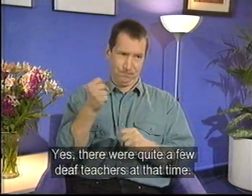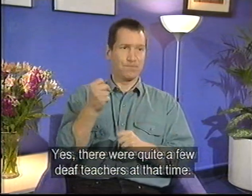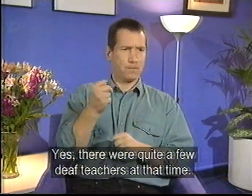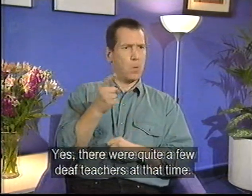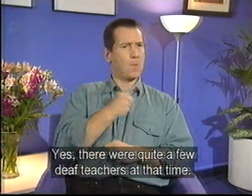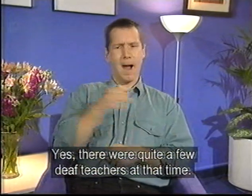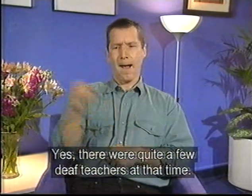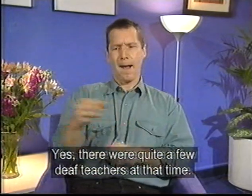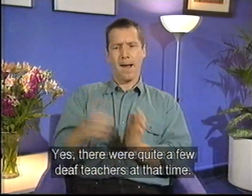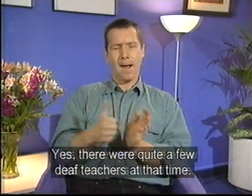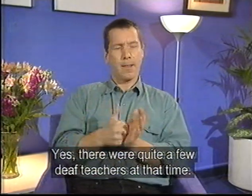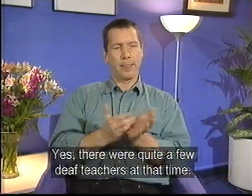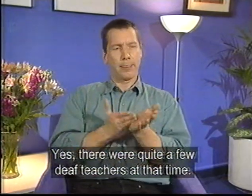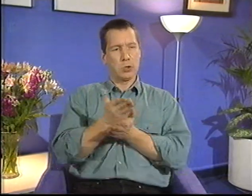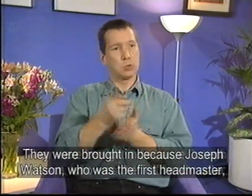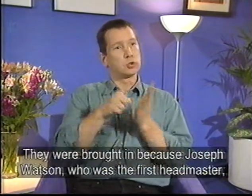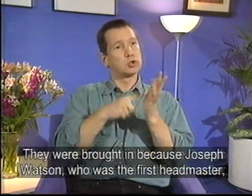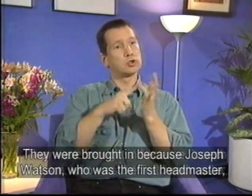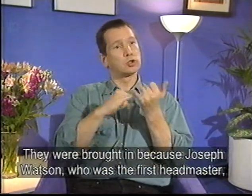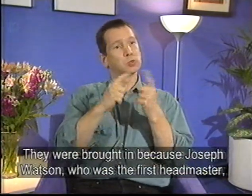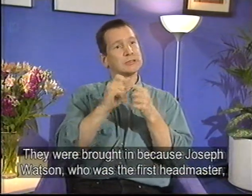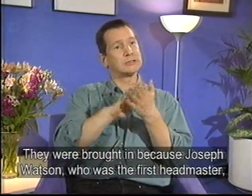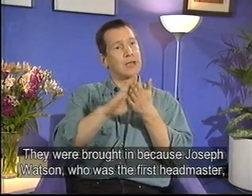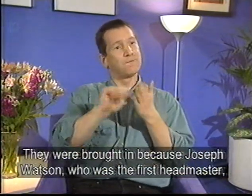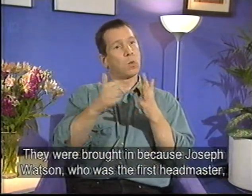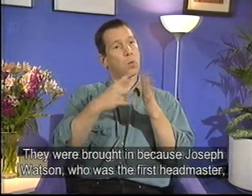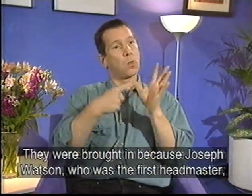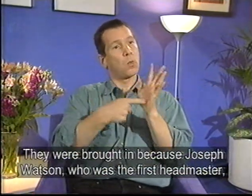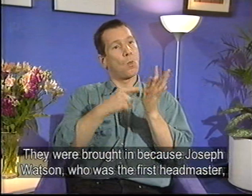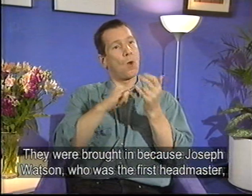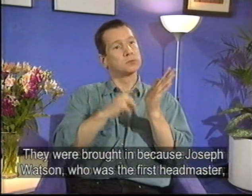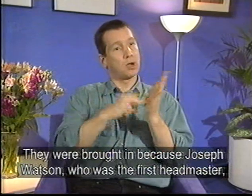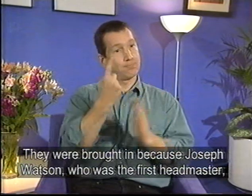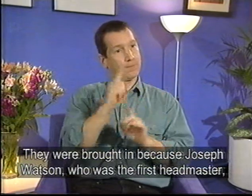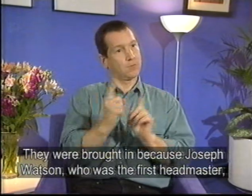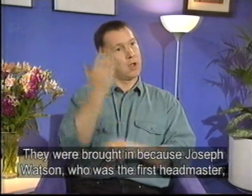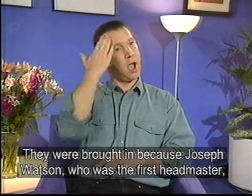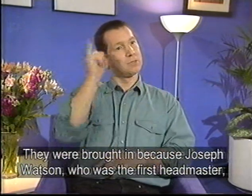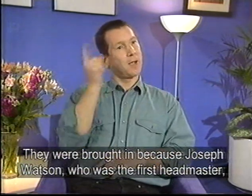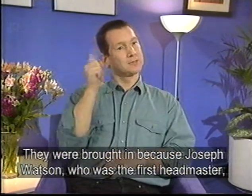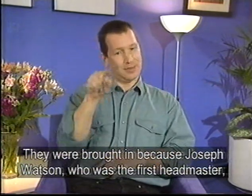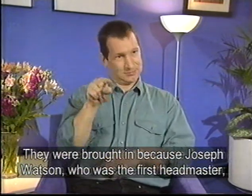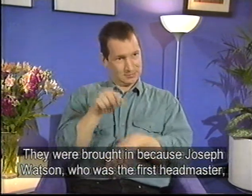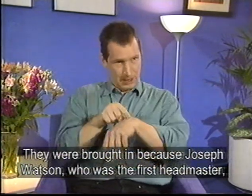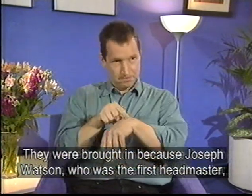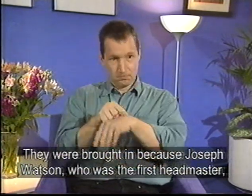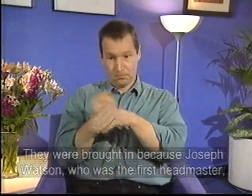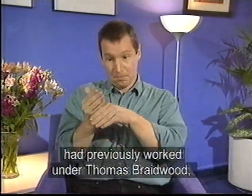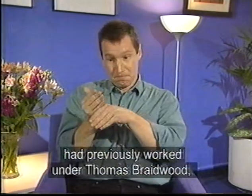deaf teachers at that time. They were brought in because Joseph Watson, who was the first headmaster, had previously